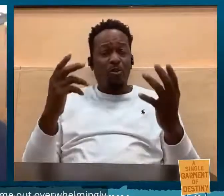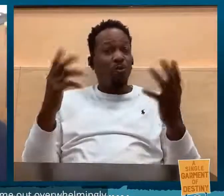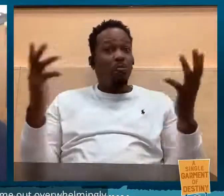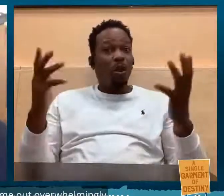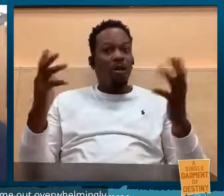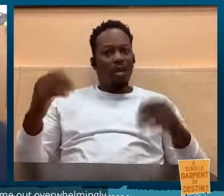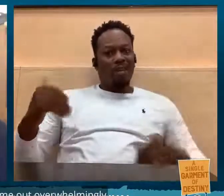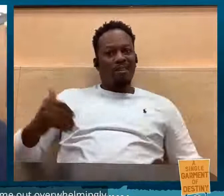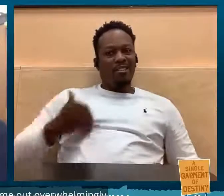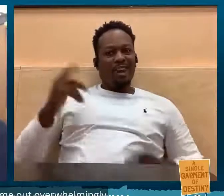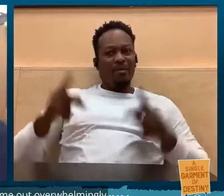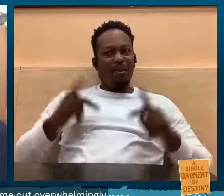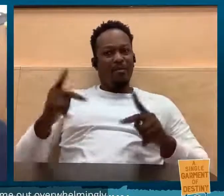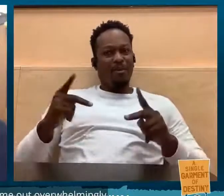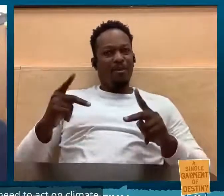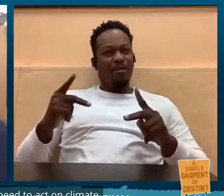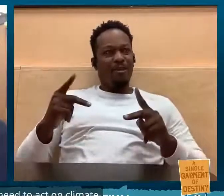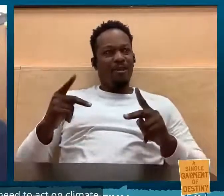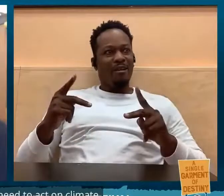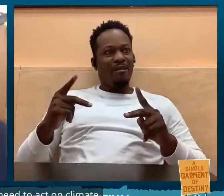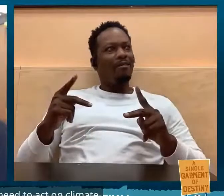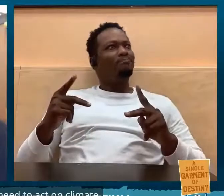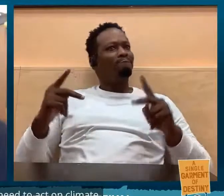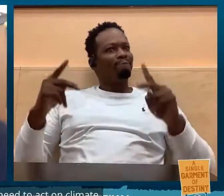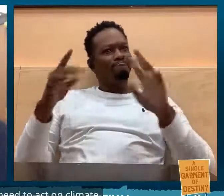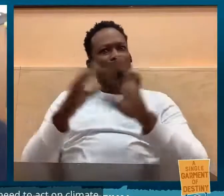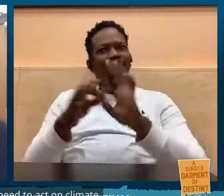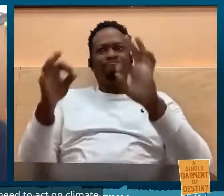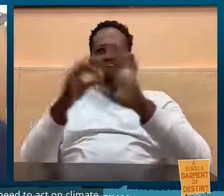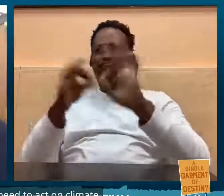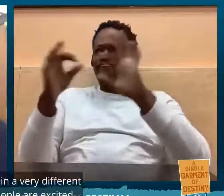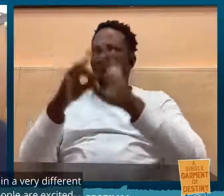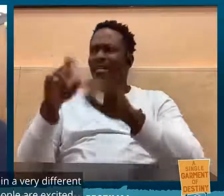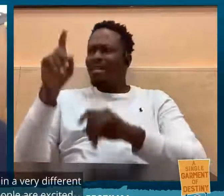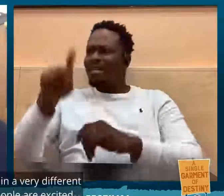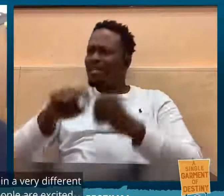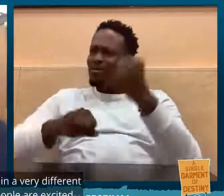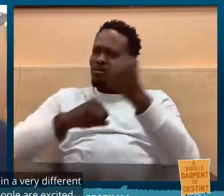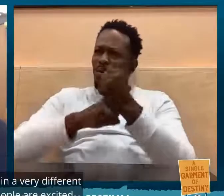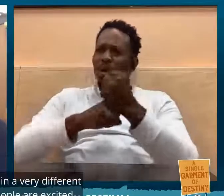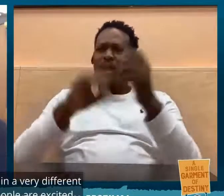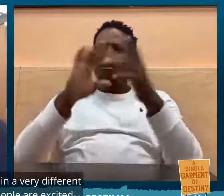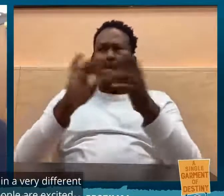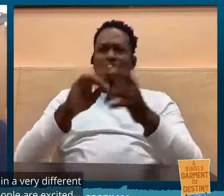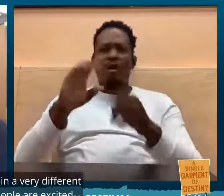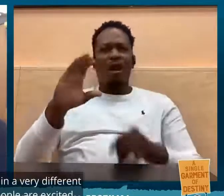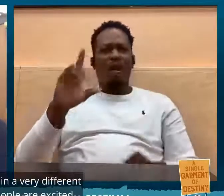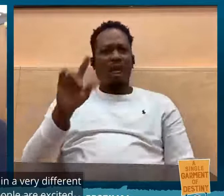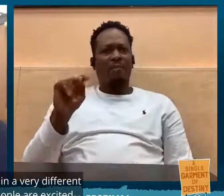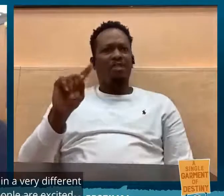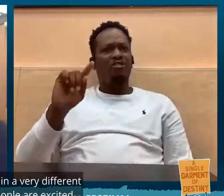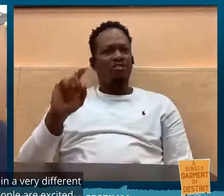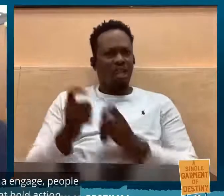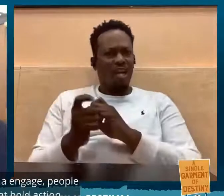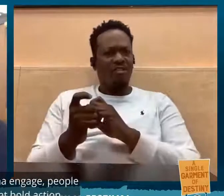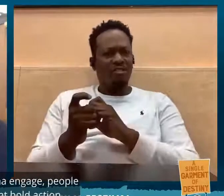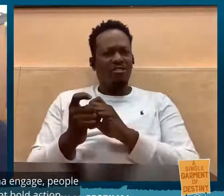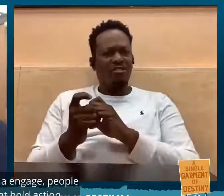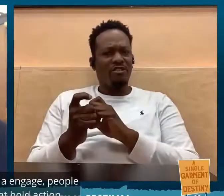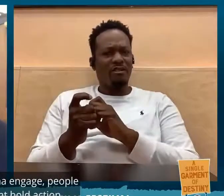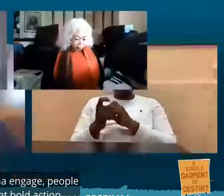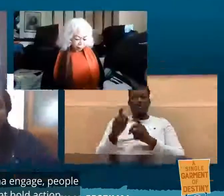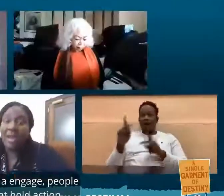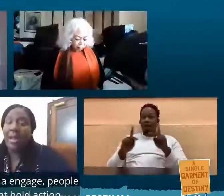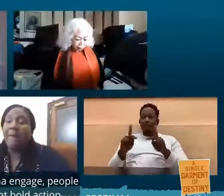out overwhelmingly to talk about the need to act on climate. And so we're in a very different moment. People are excited. People want